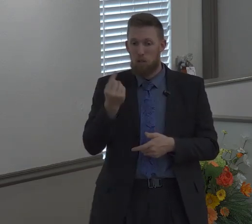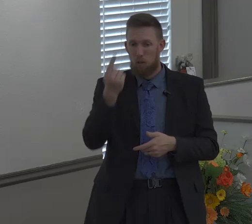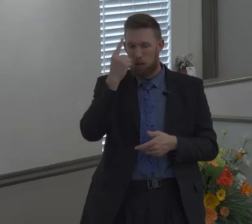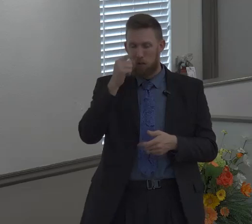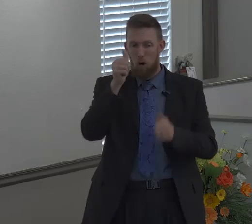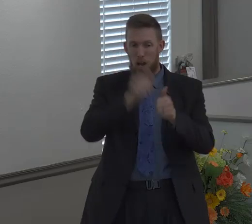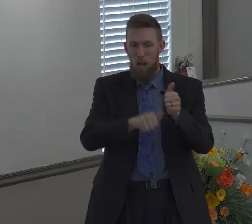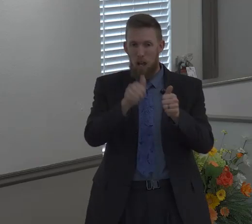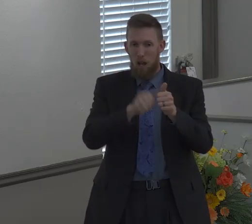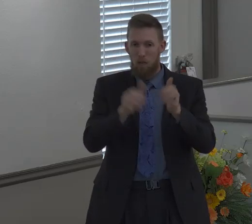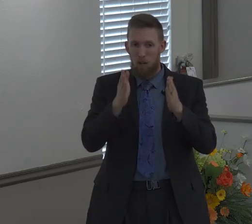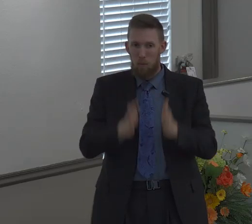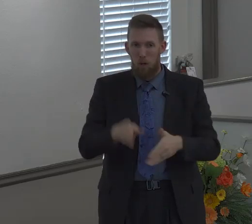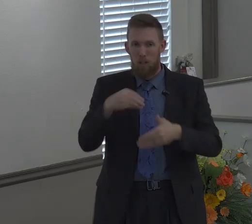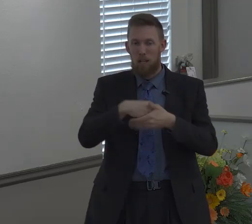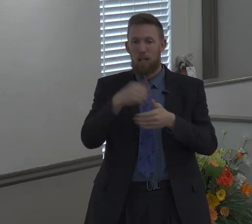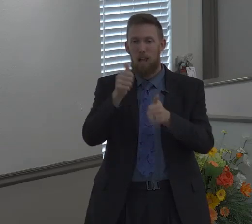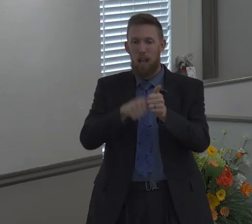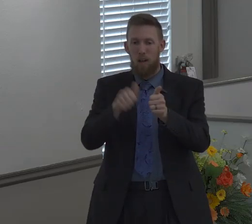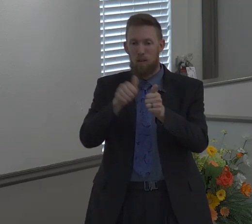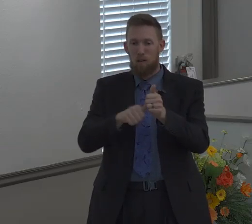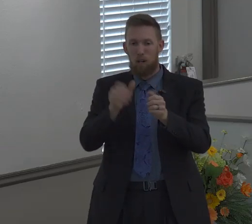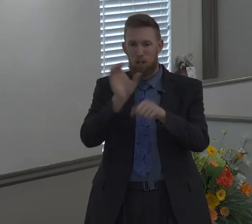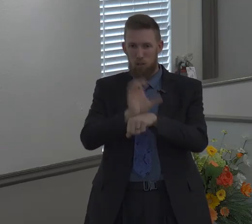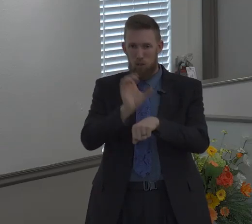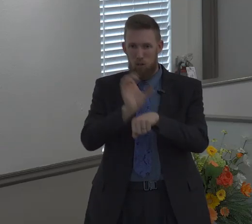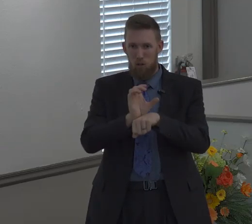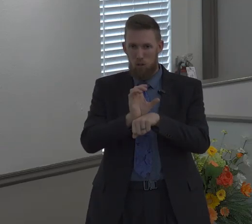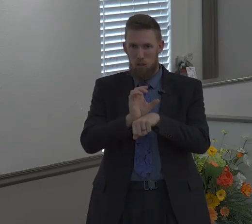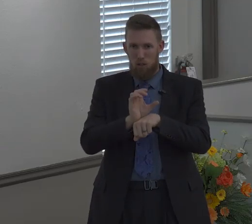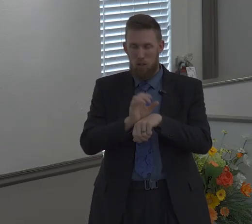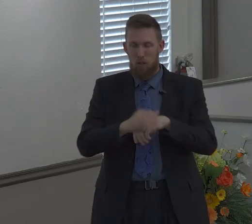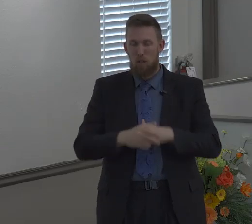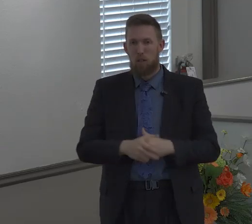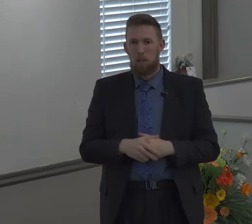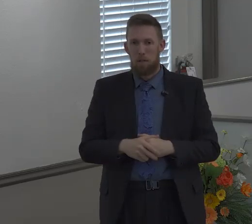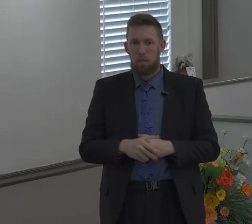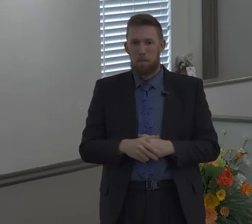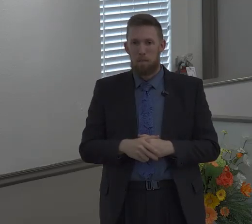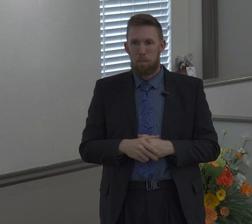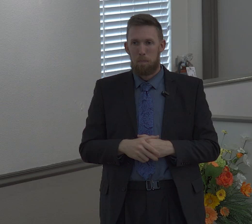every single person to do.